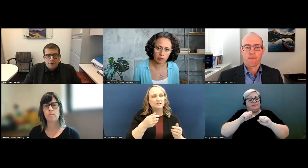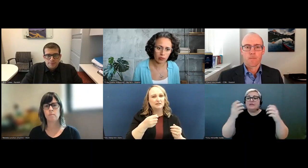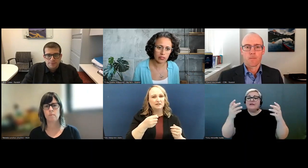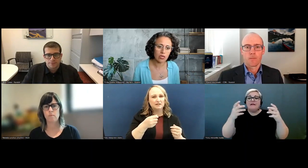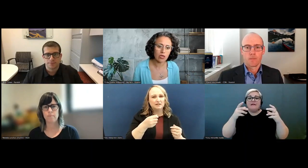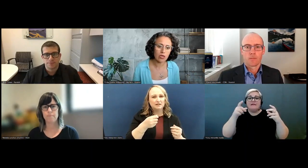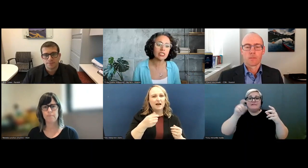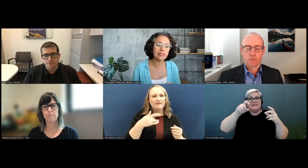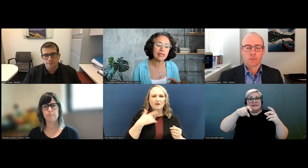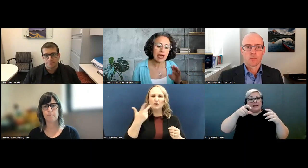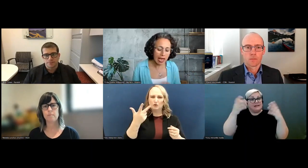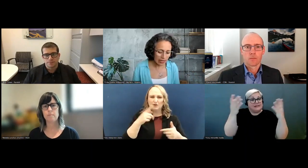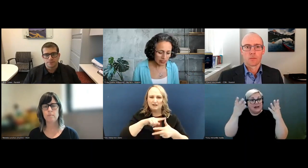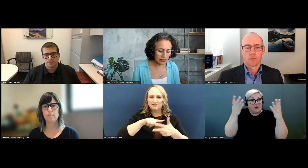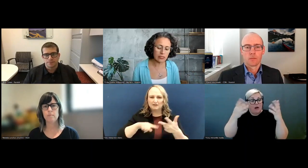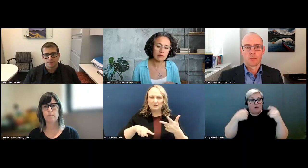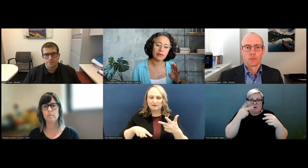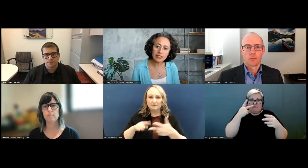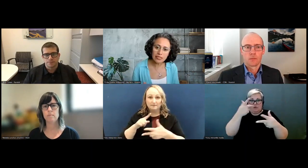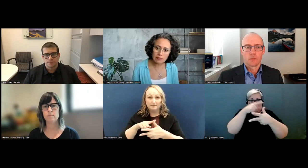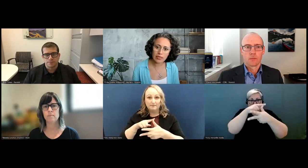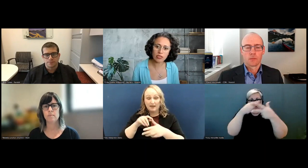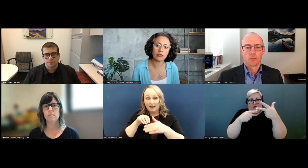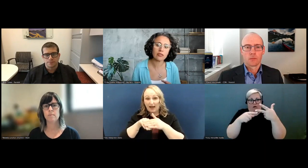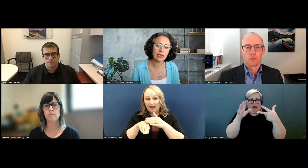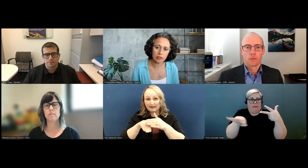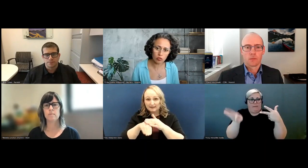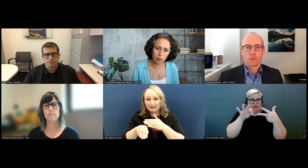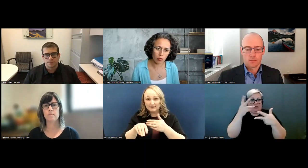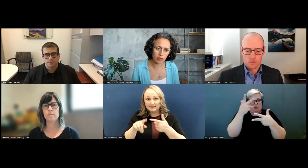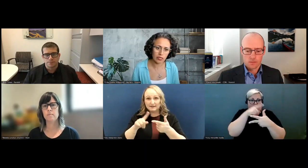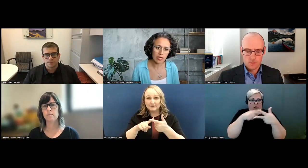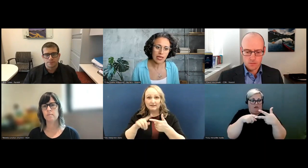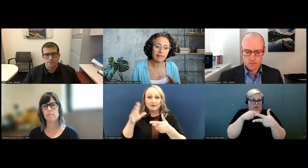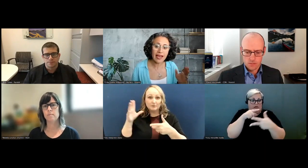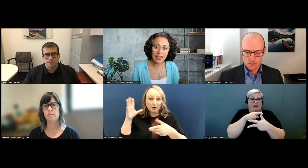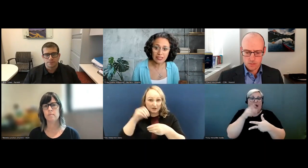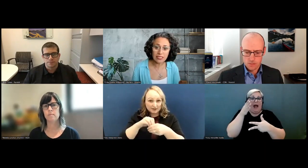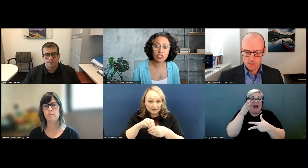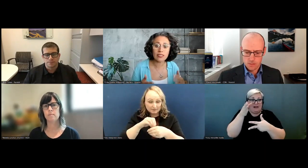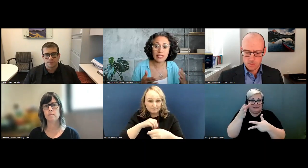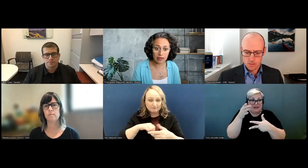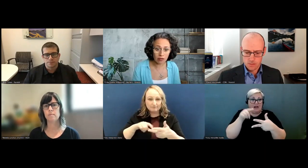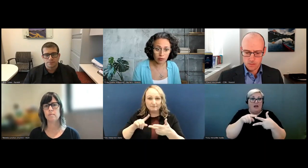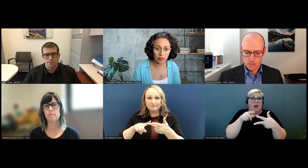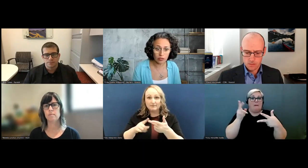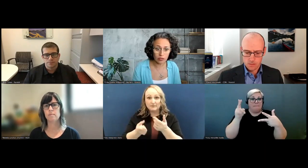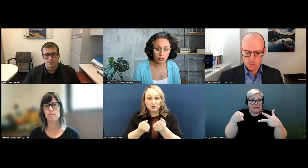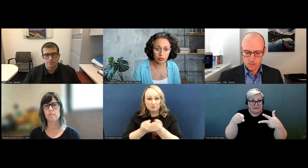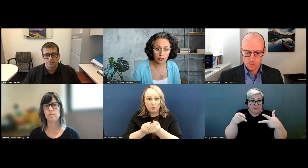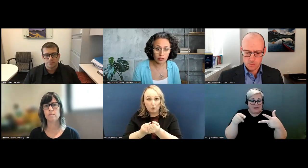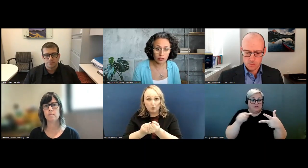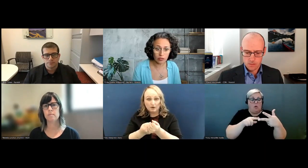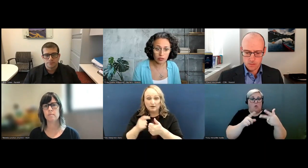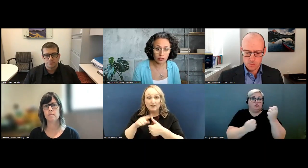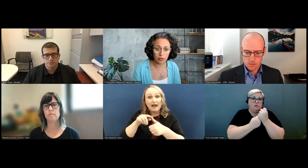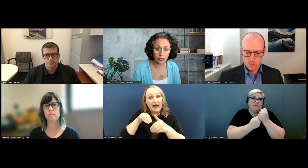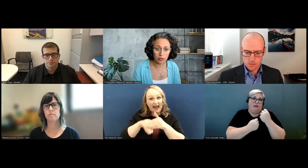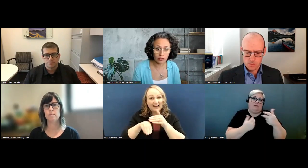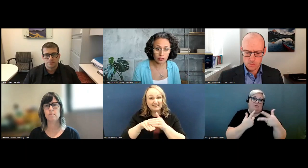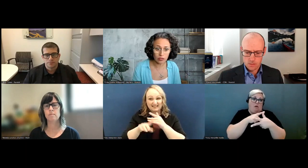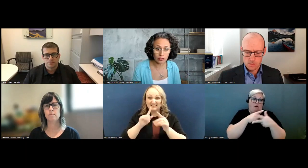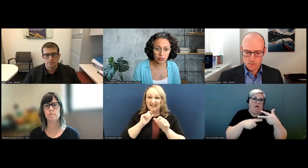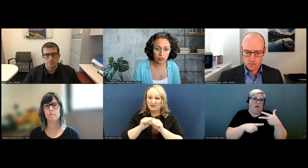three main points, which is access, participation, and support. The access is just getting through